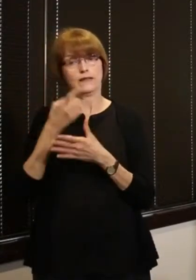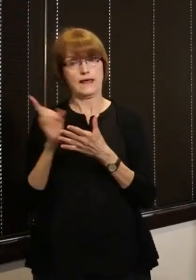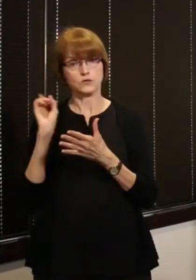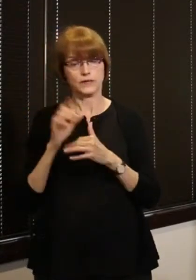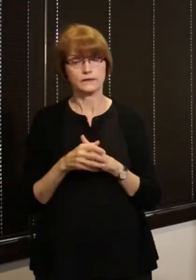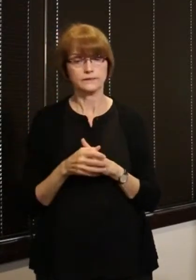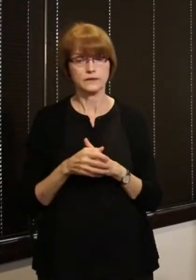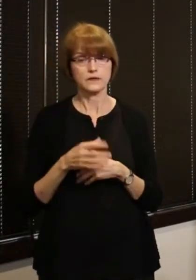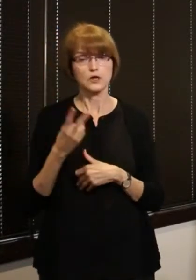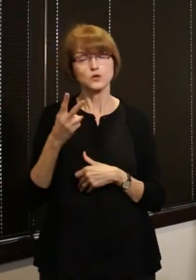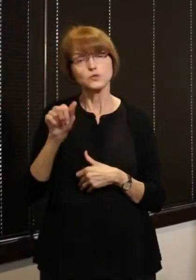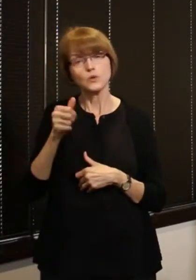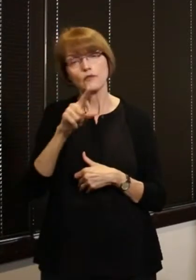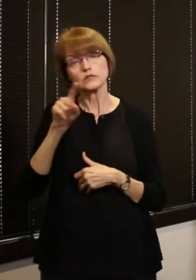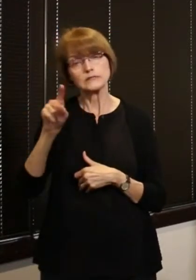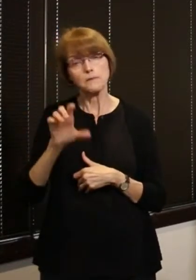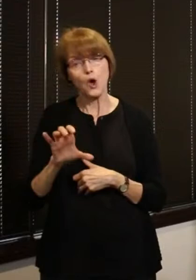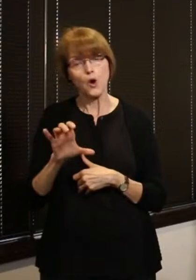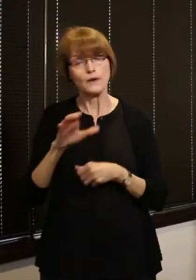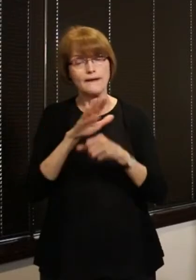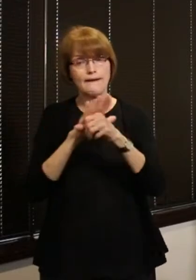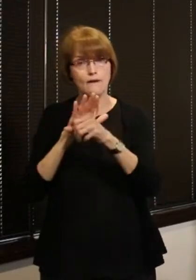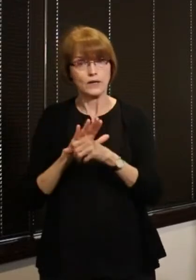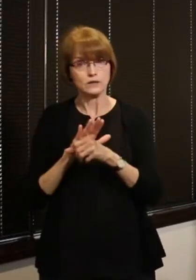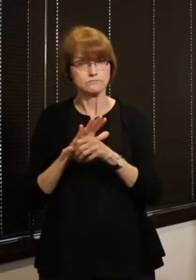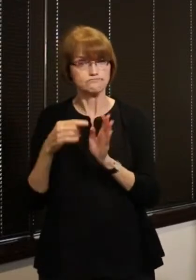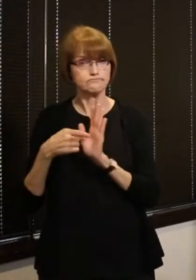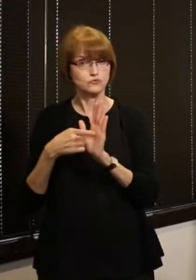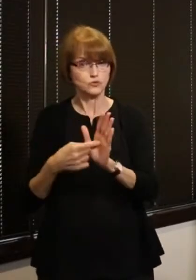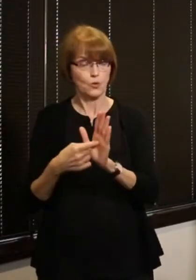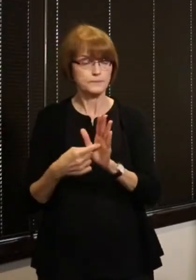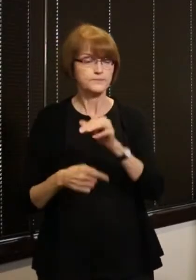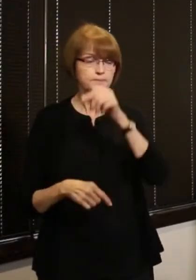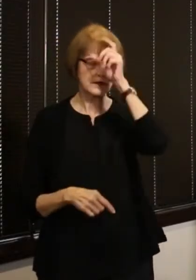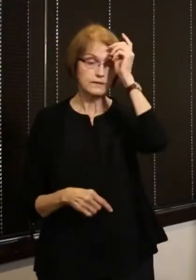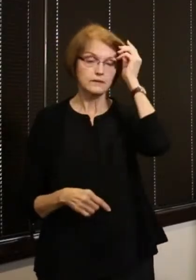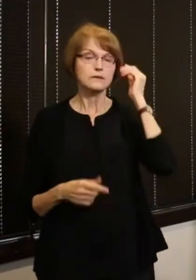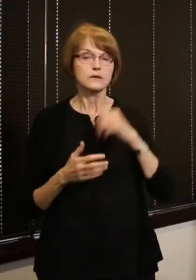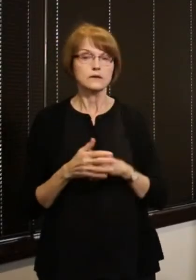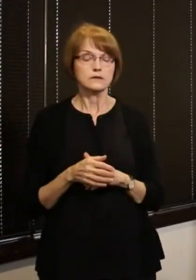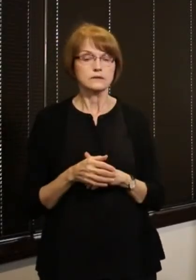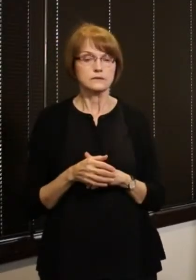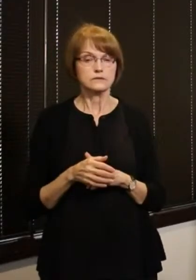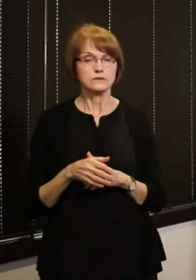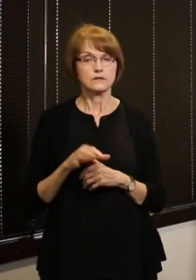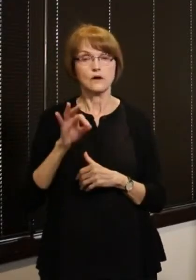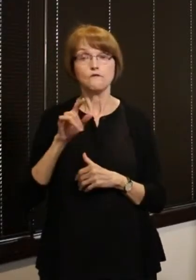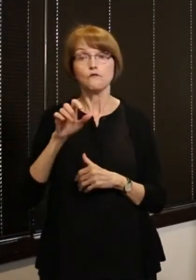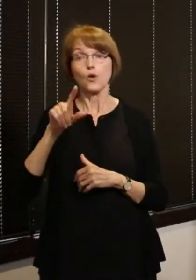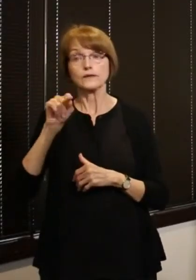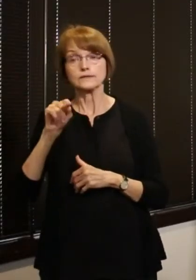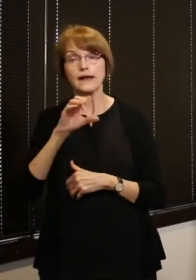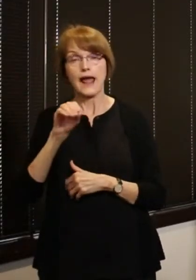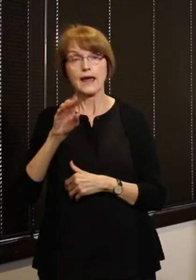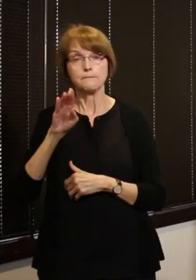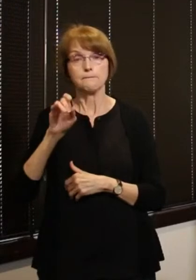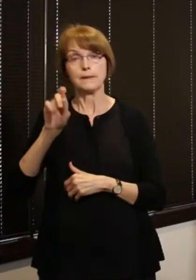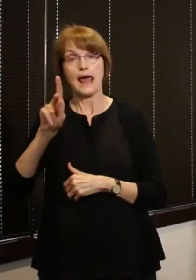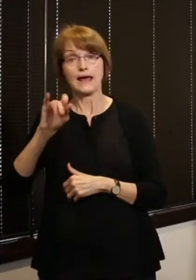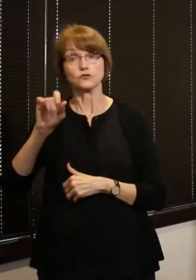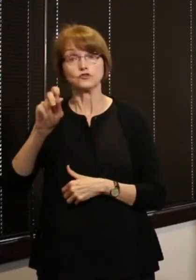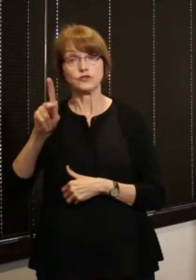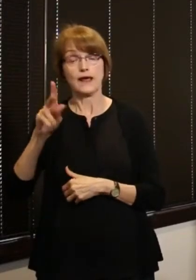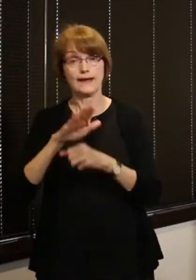zip codes that we wanted to bring to everybody's attention. One is in the Florissant and Blackjack area, which